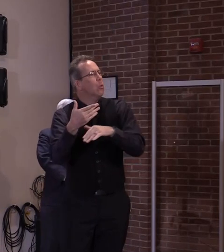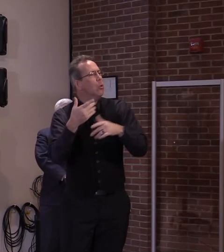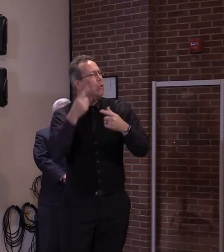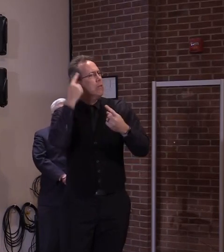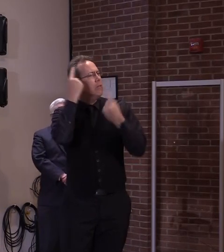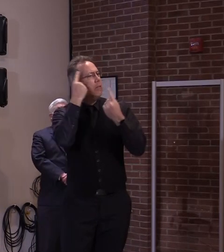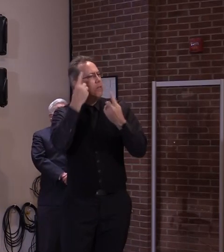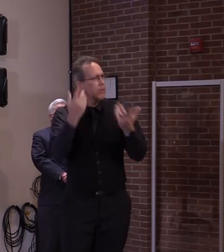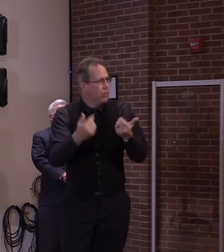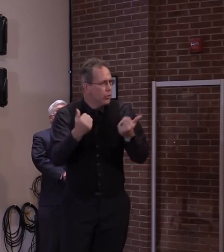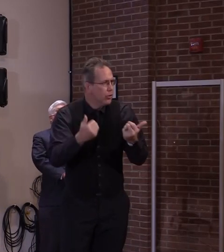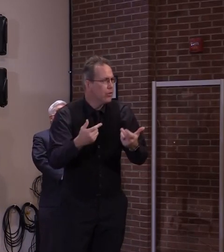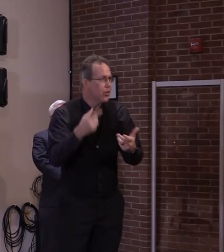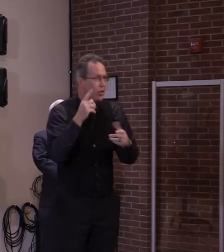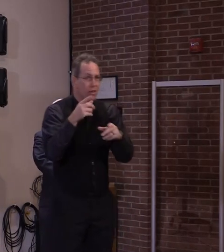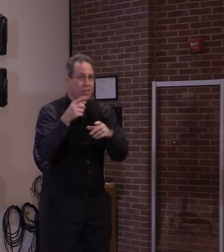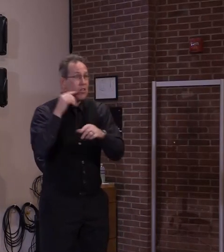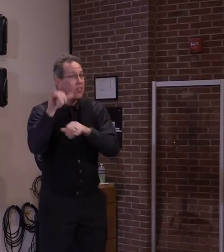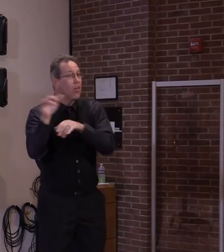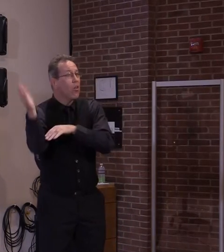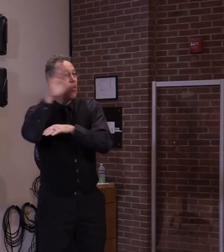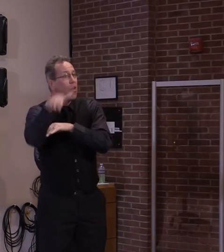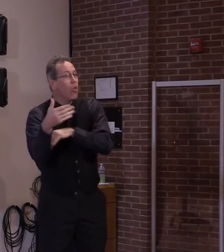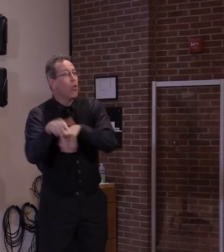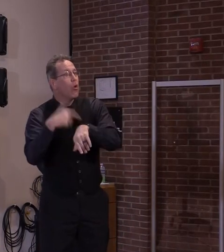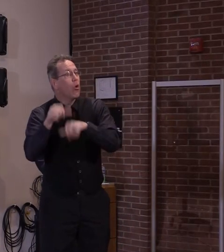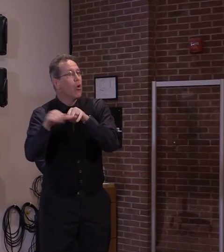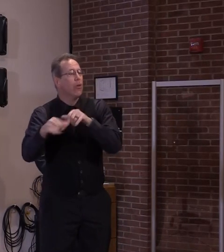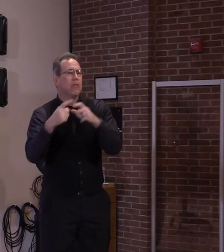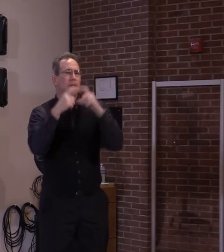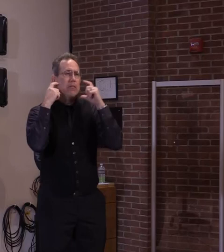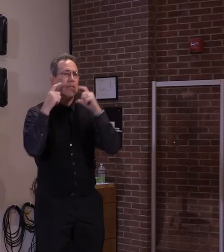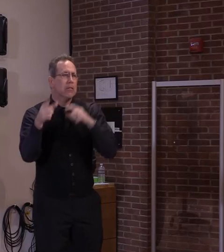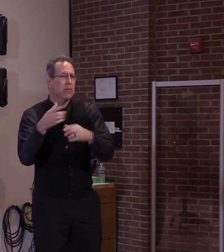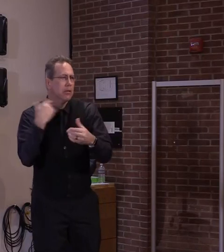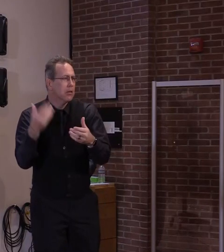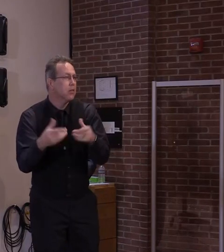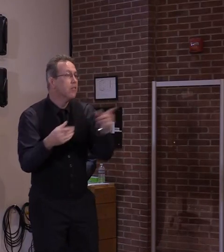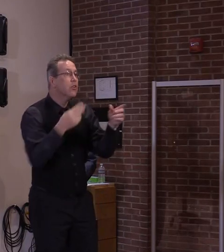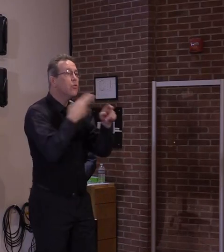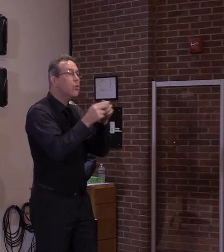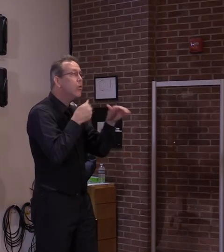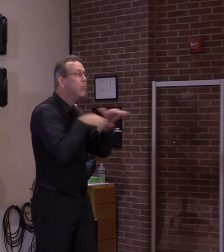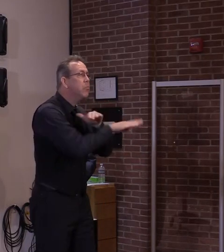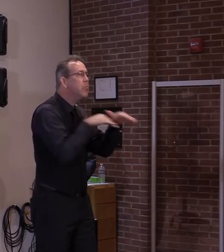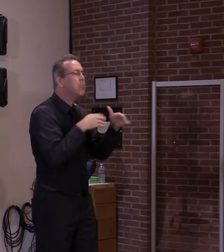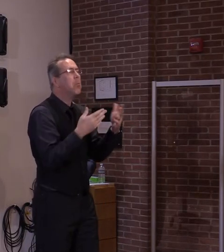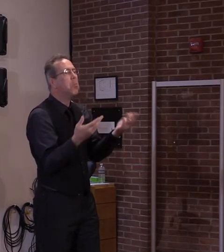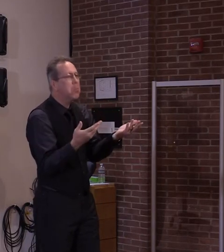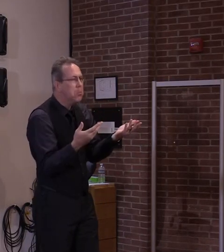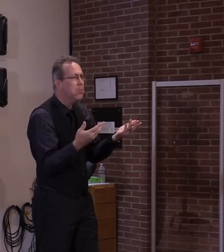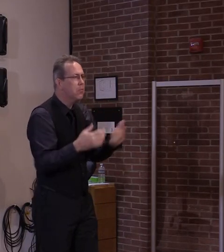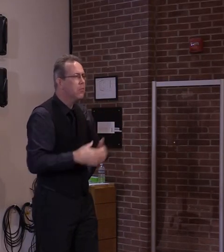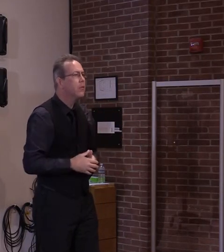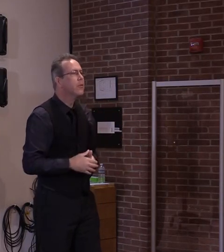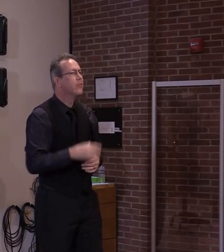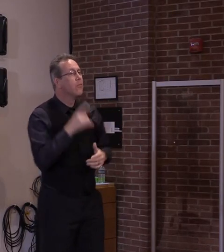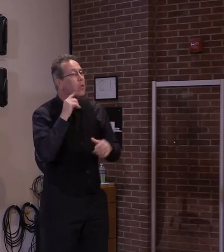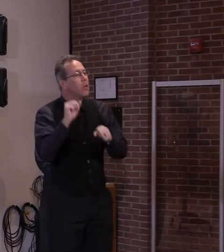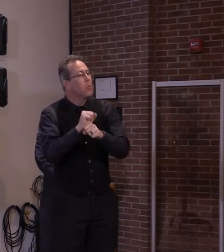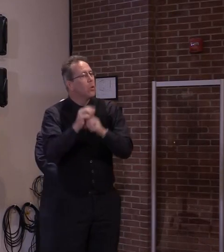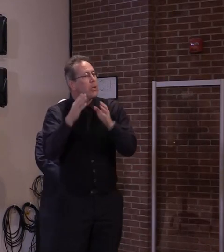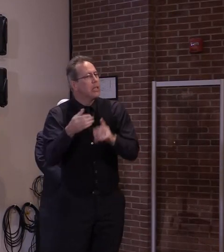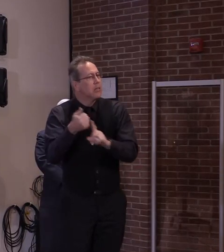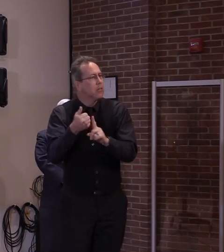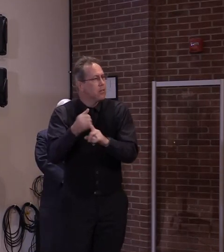mask on while you're having a drink. So this is where it comes into us saying to employers, you should consider requiring a proof of vaccine.